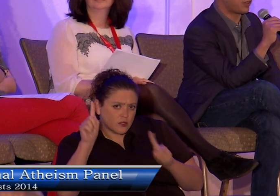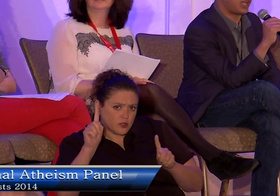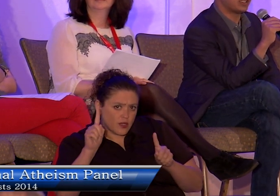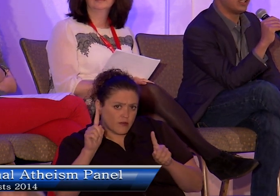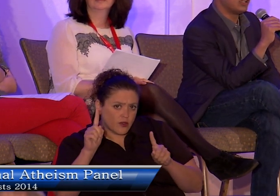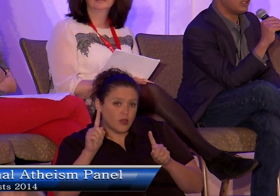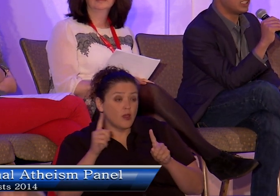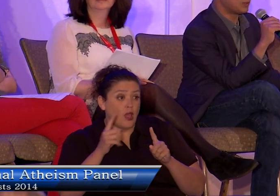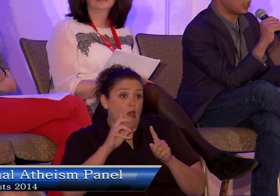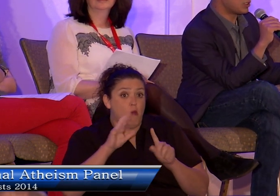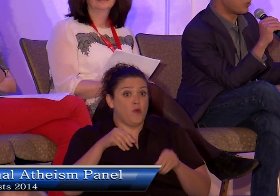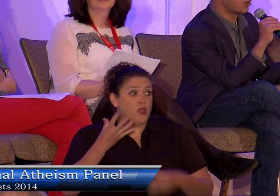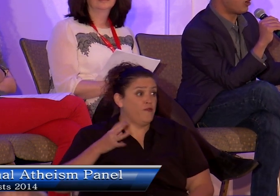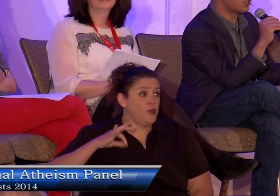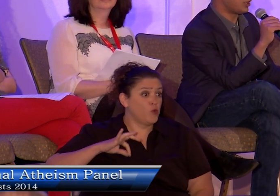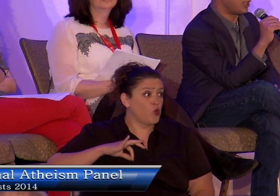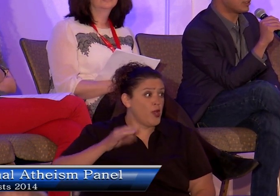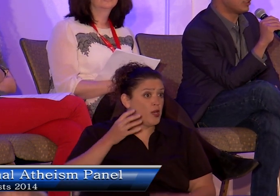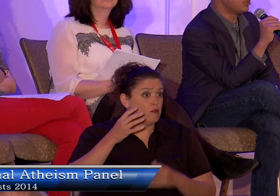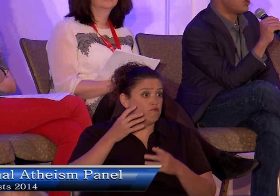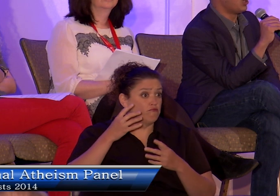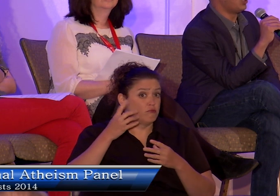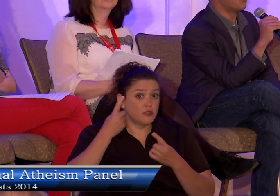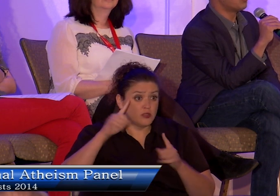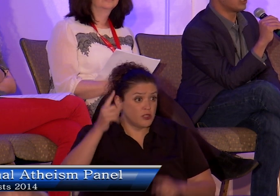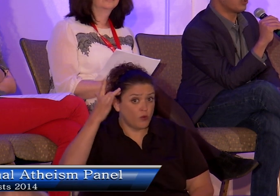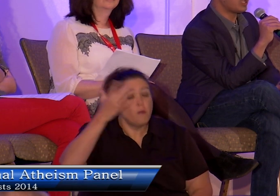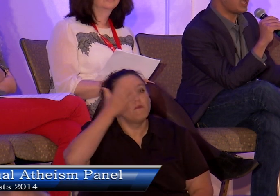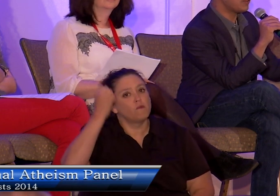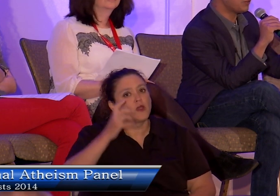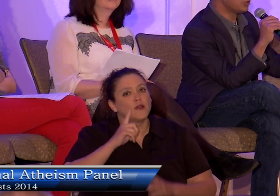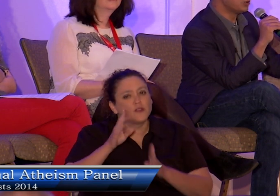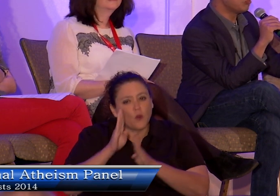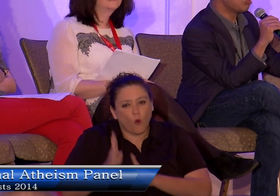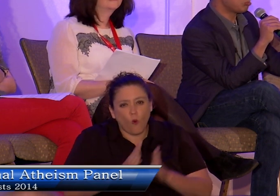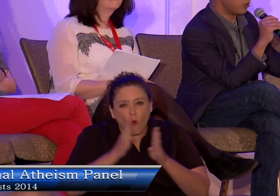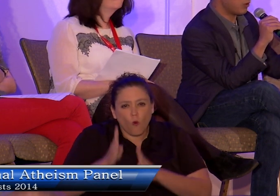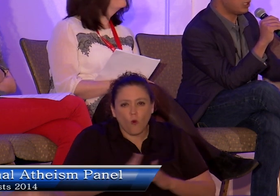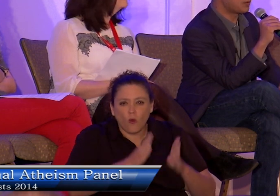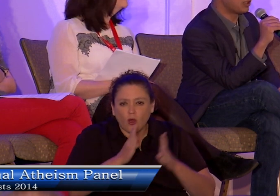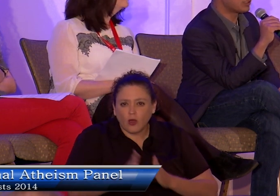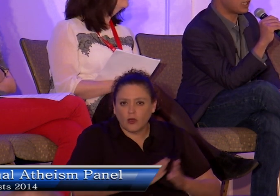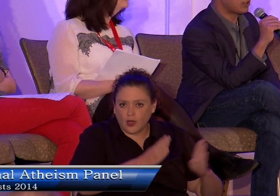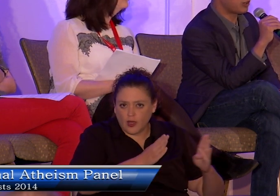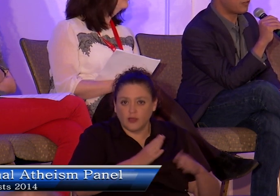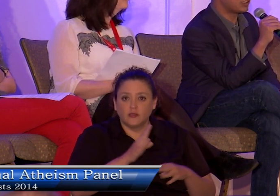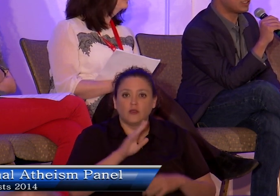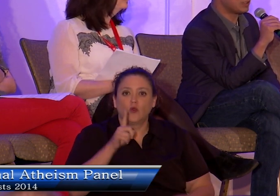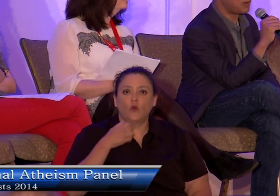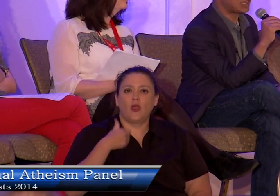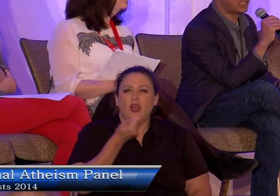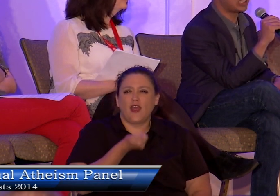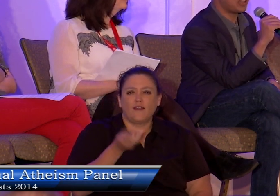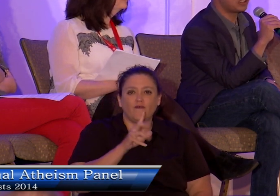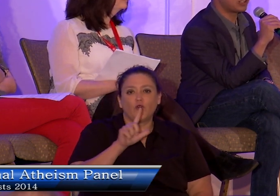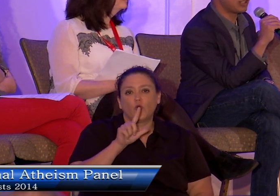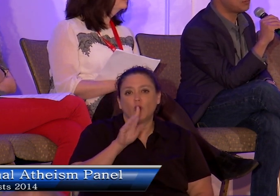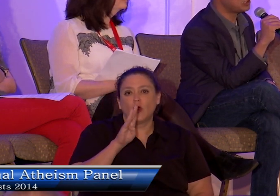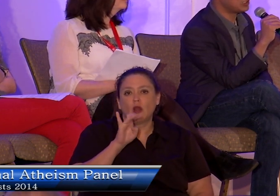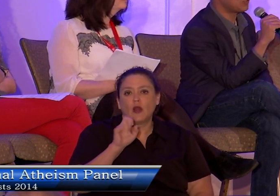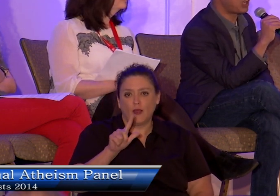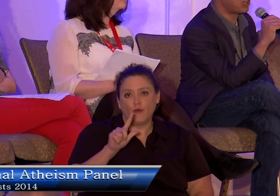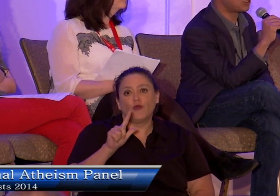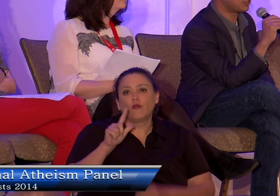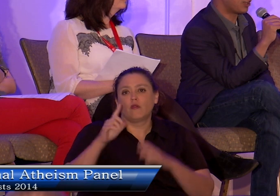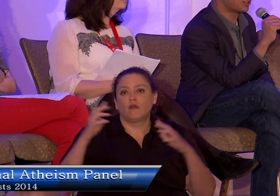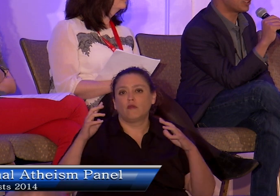credit for that, is because they were organized. We only had a few liberal secular conferences in Baghdad, and the general